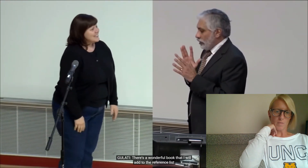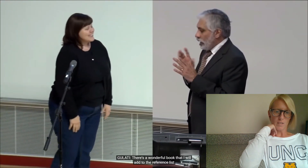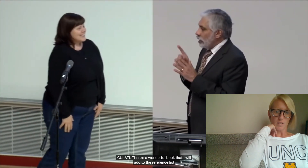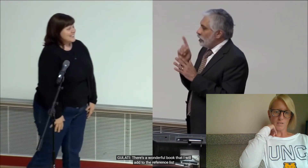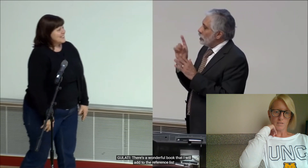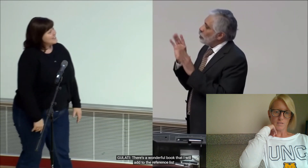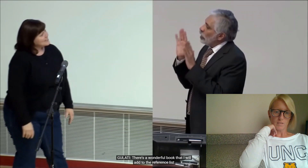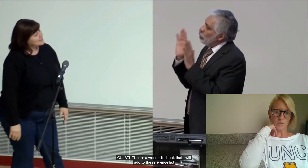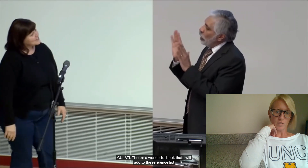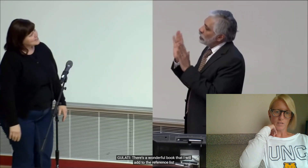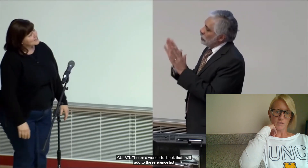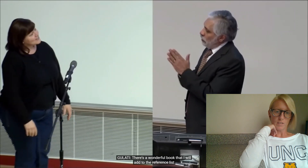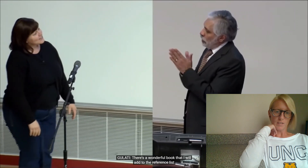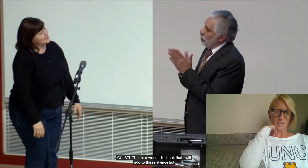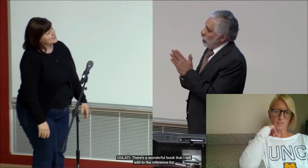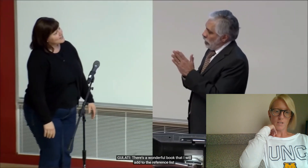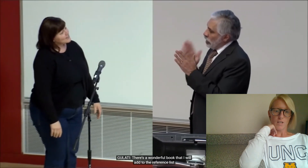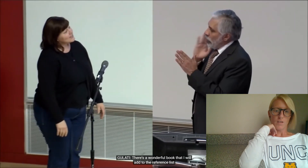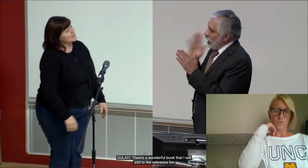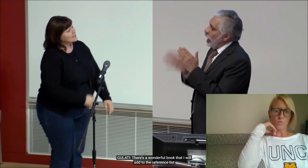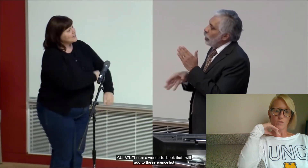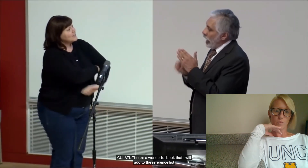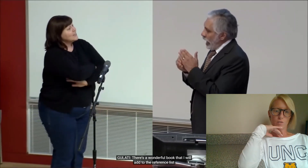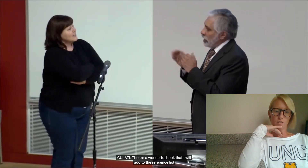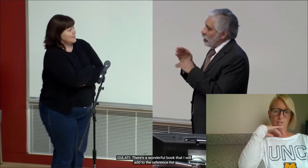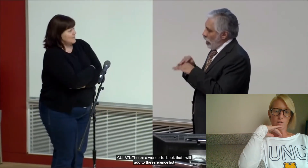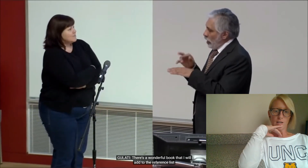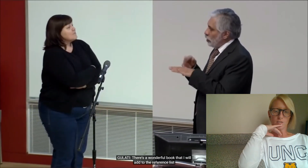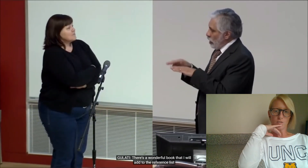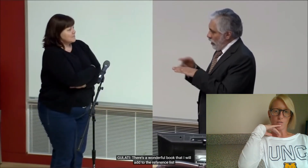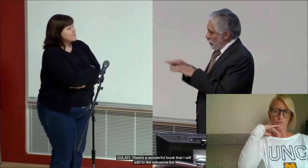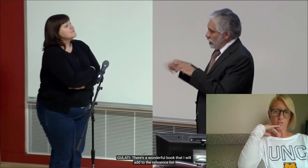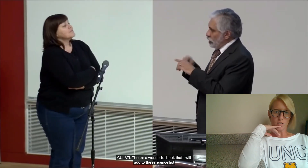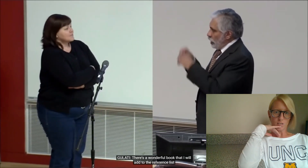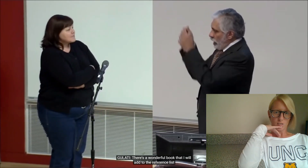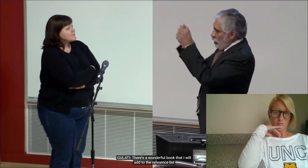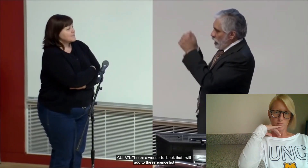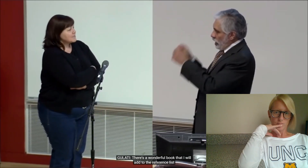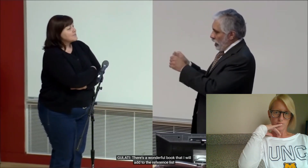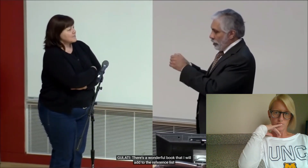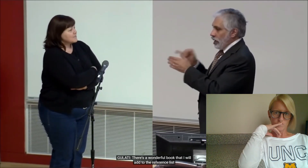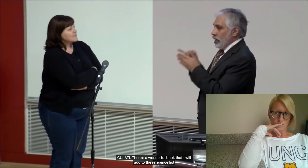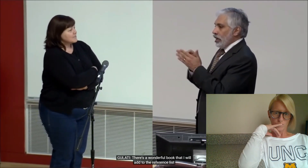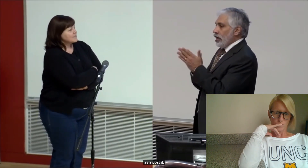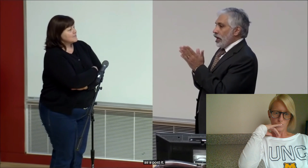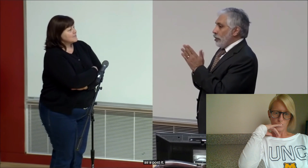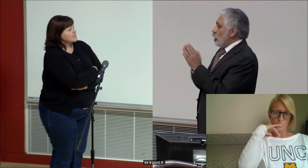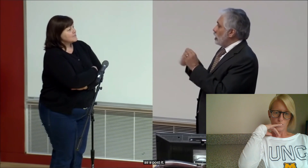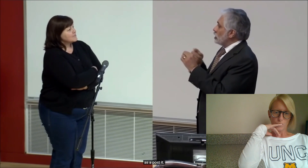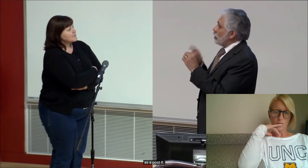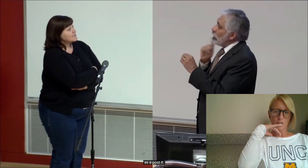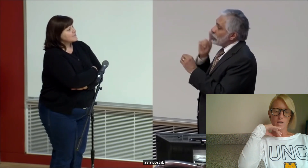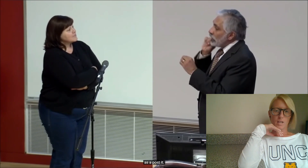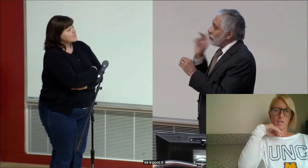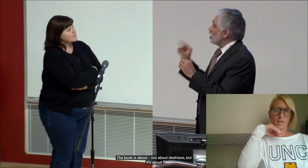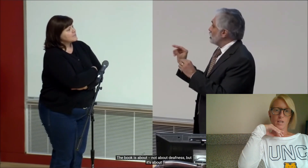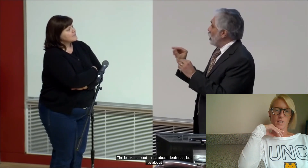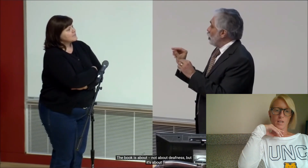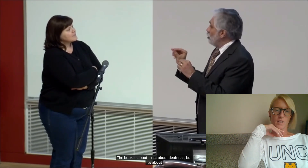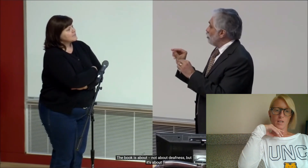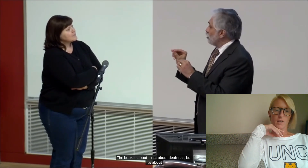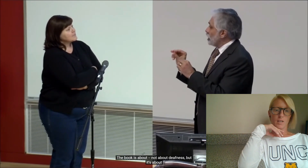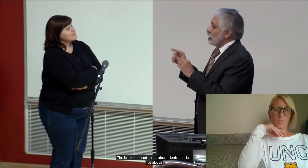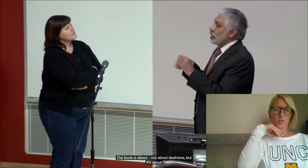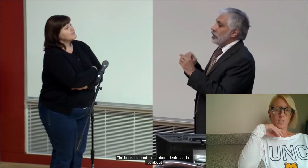I know there's many different ideas. There's a wonderful that I'll book add to the reference list. that I will add to the reference list as I post it. The book